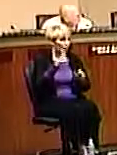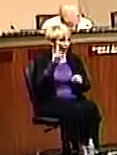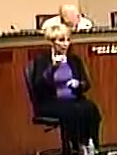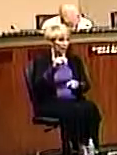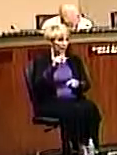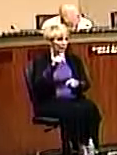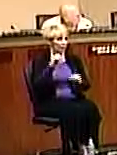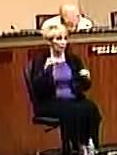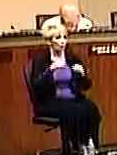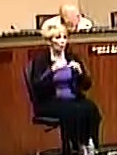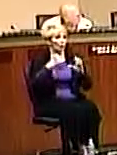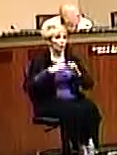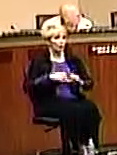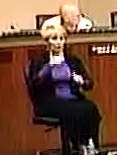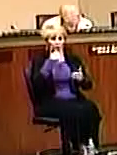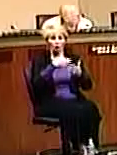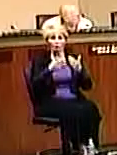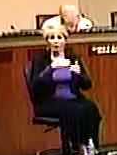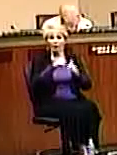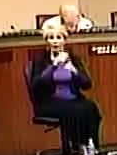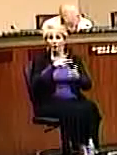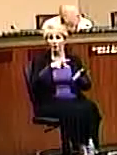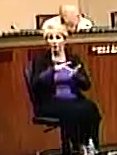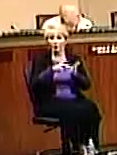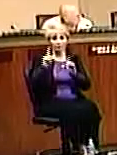a customer, regardless of payment history.